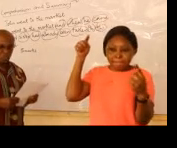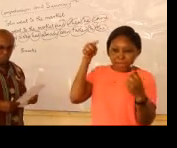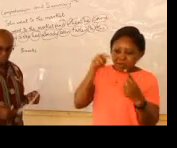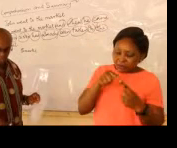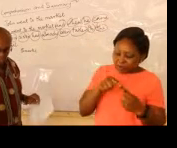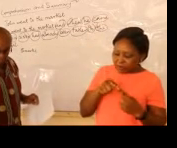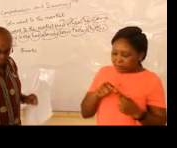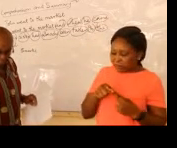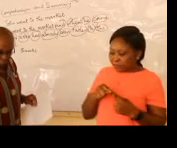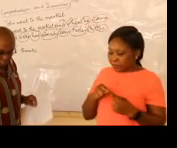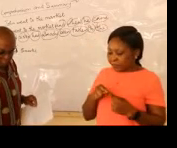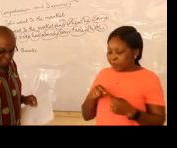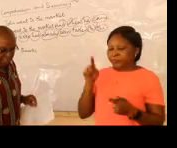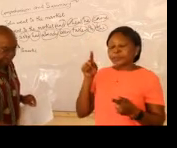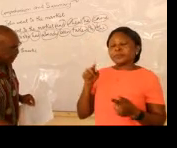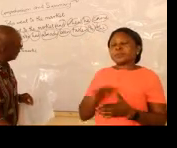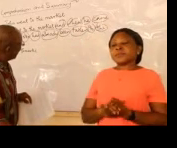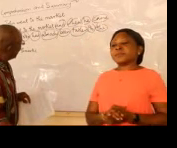us to